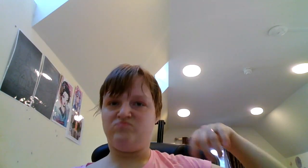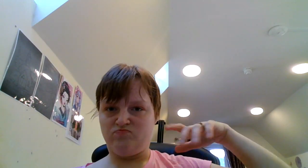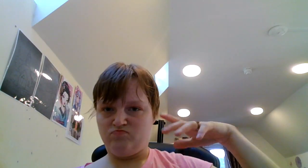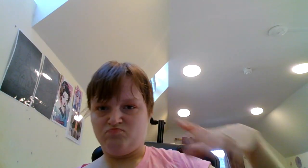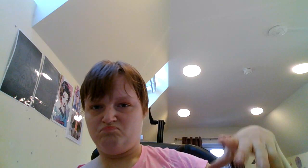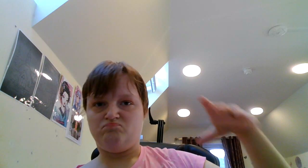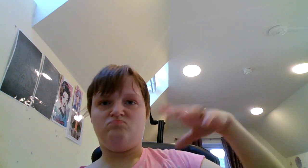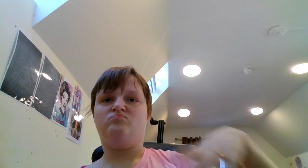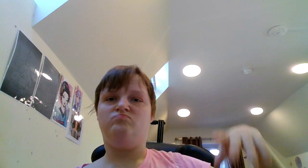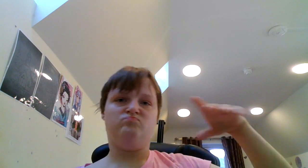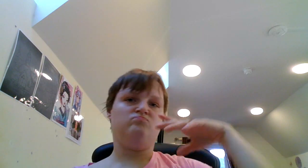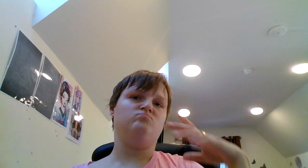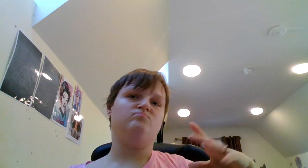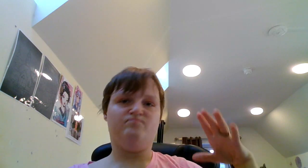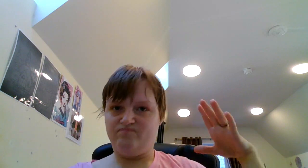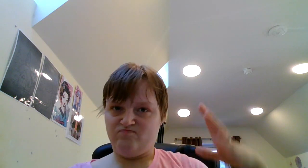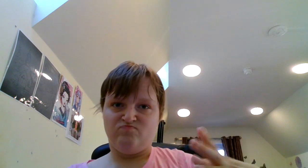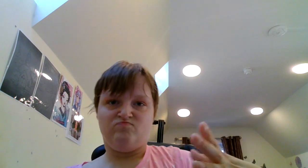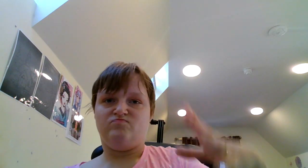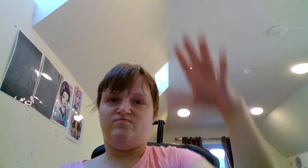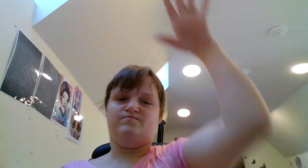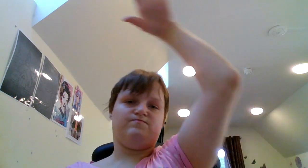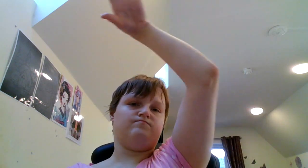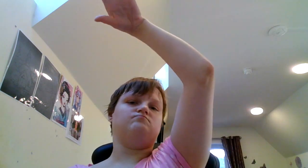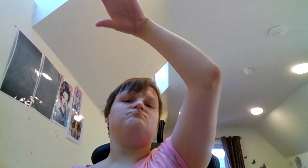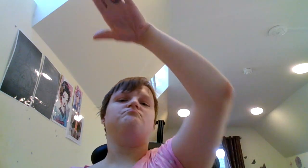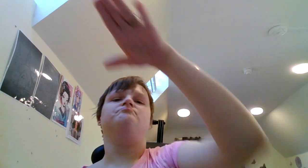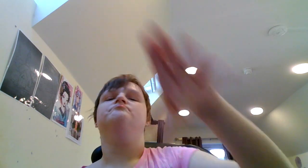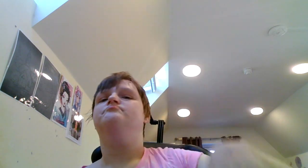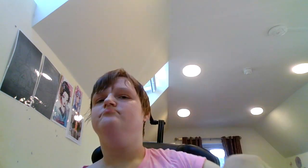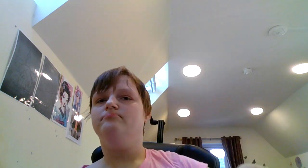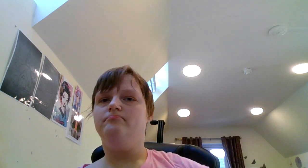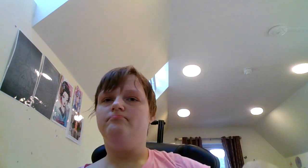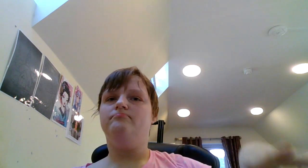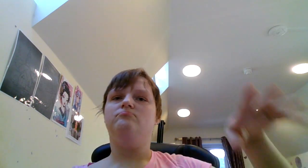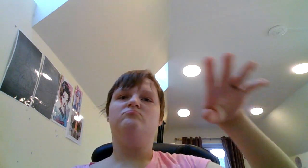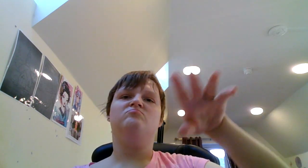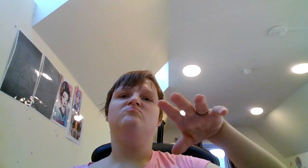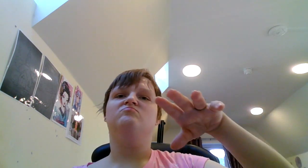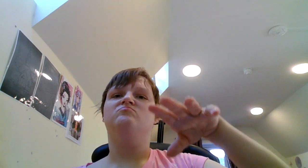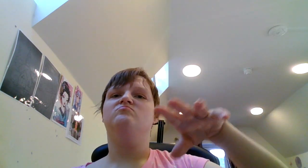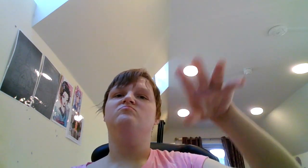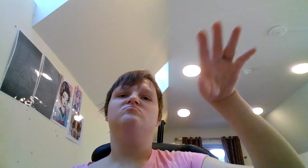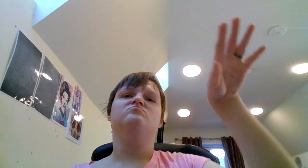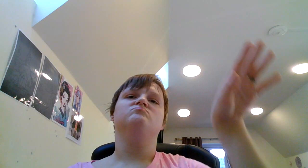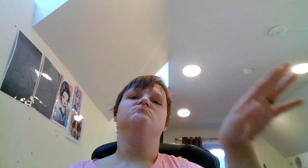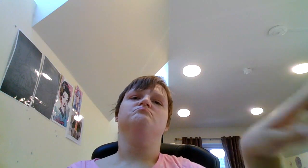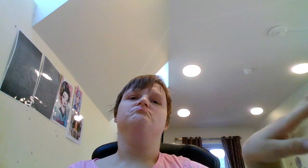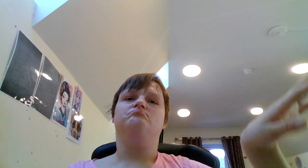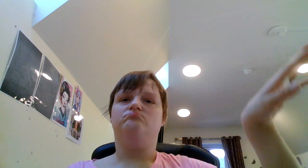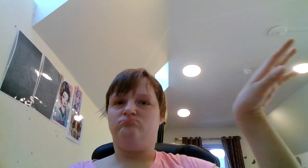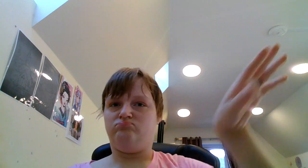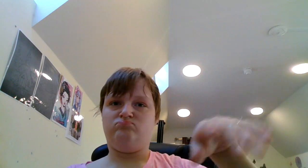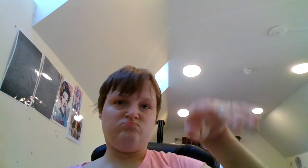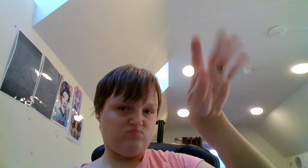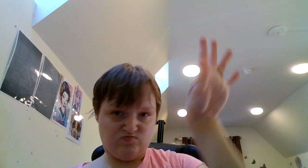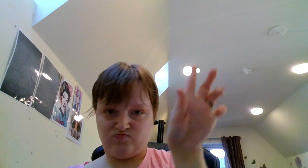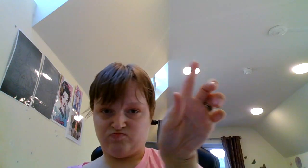levels in the blood become dangerously high. This is why people with type 1 diabetes need to